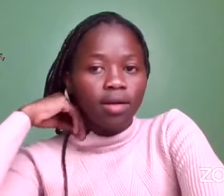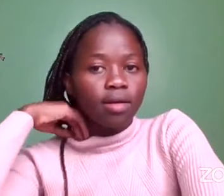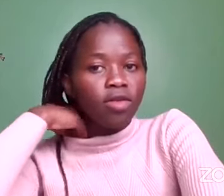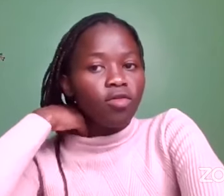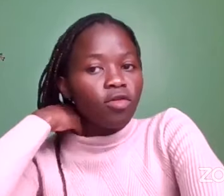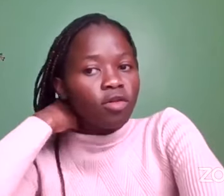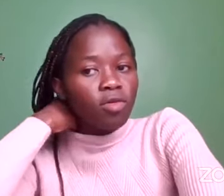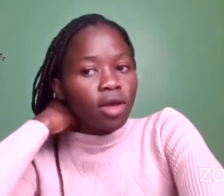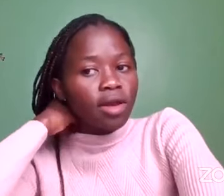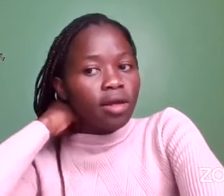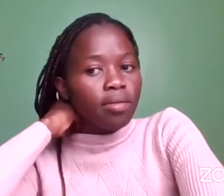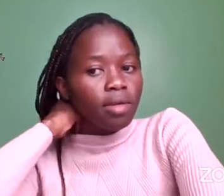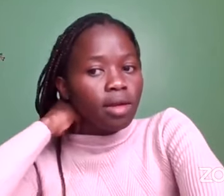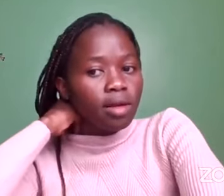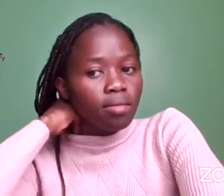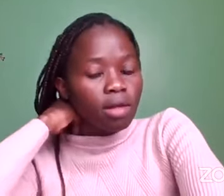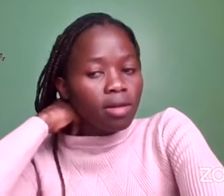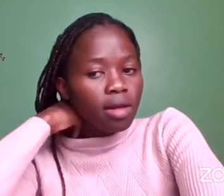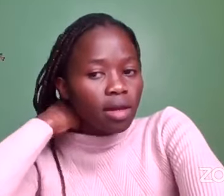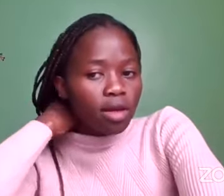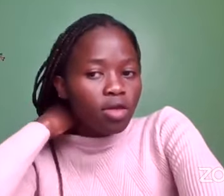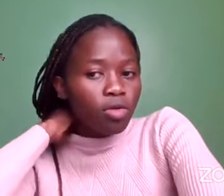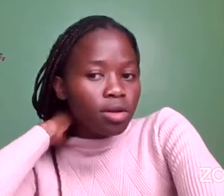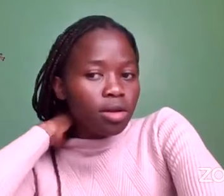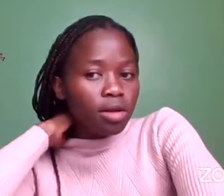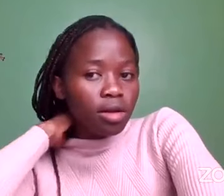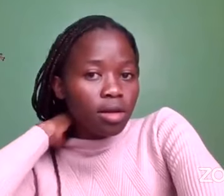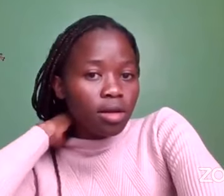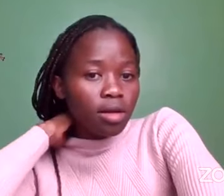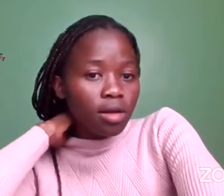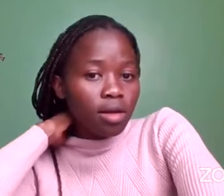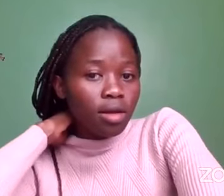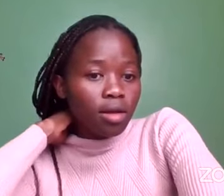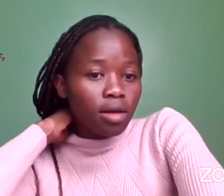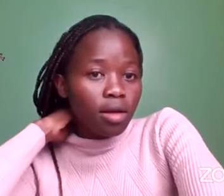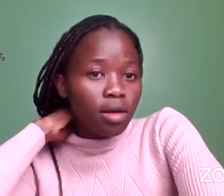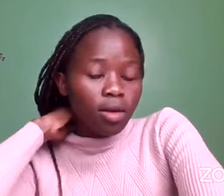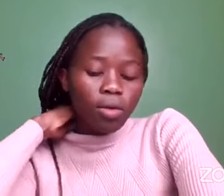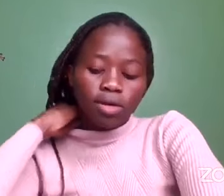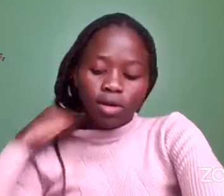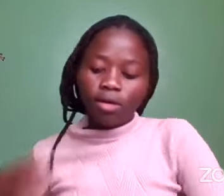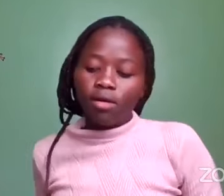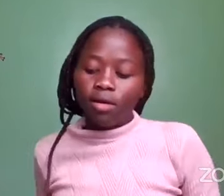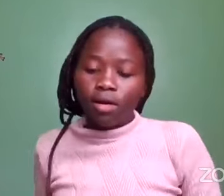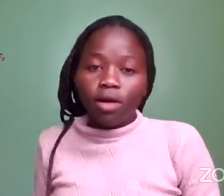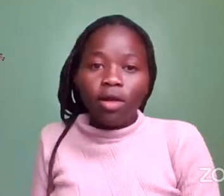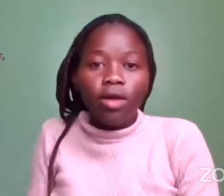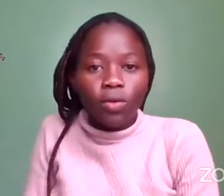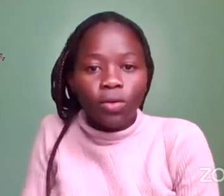Can you confirm you can hear me? Maybe anybody? Yes, yes. Hello? Okay. Hello?